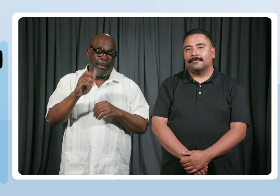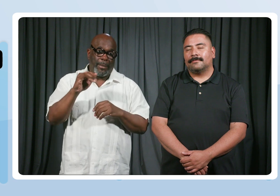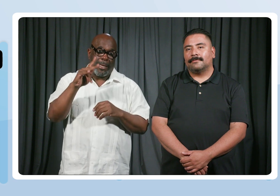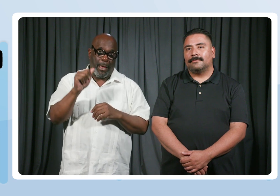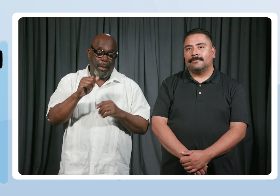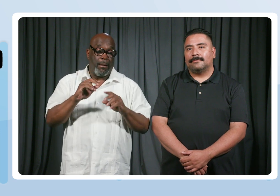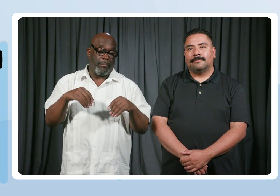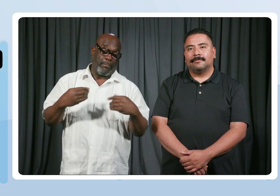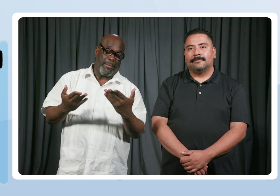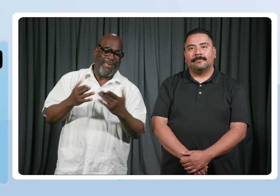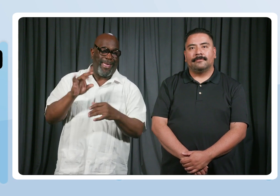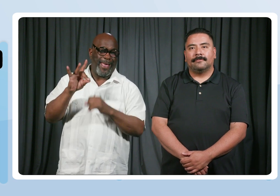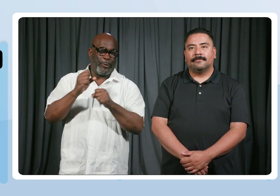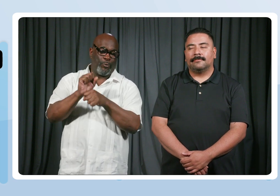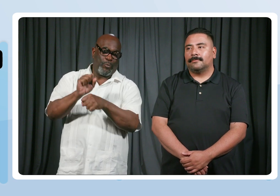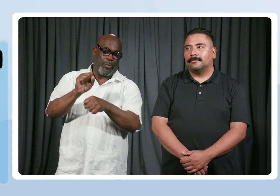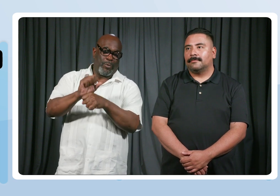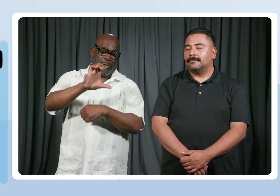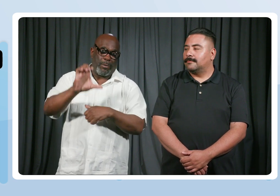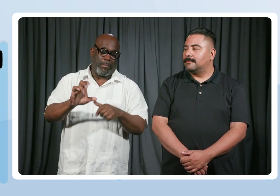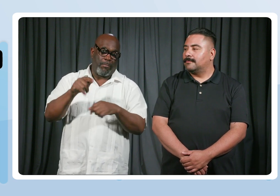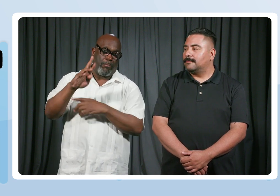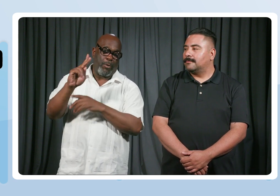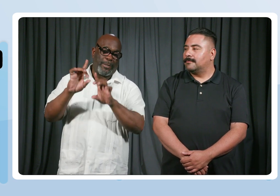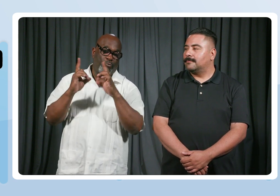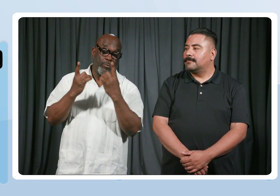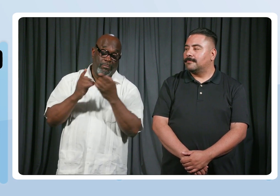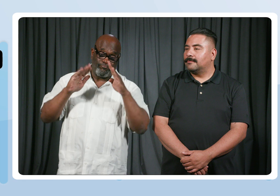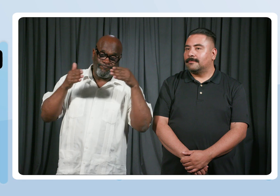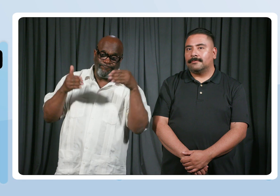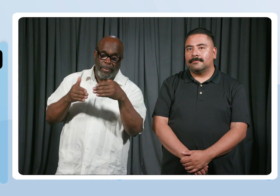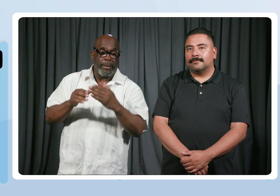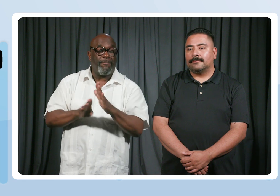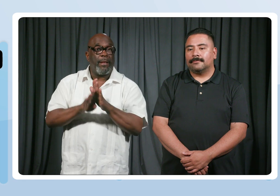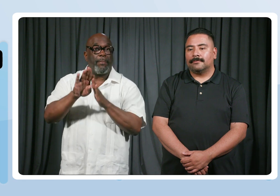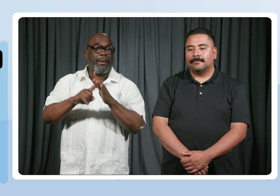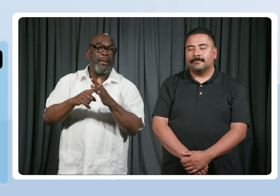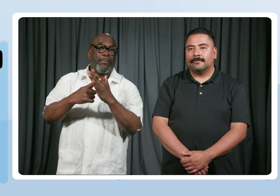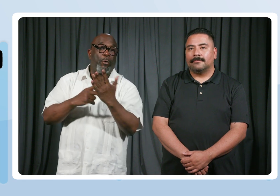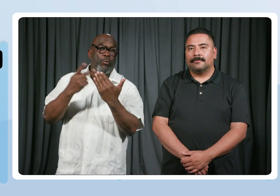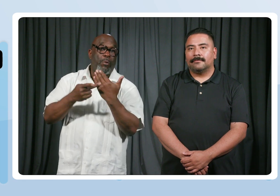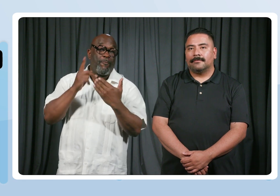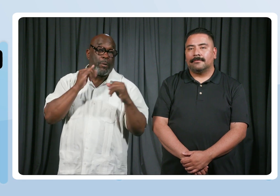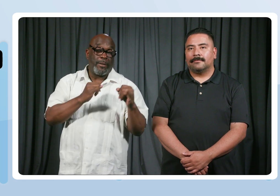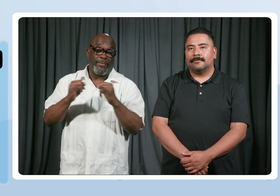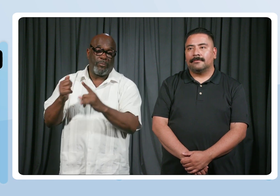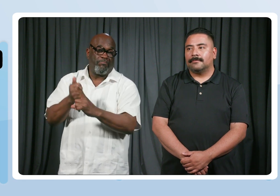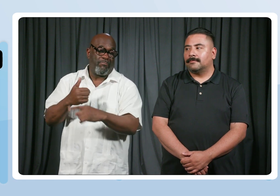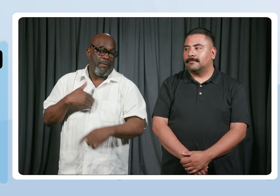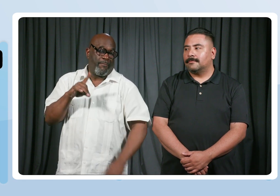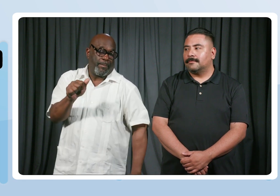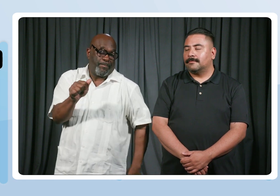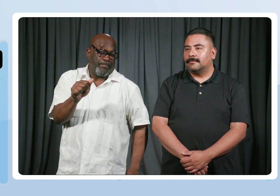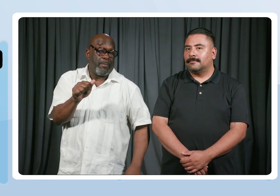8 years to the Chicago Park District, where her focus centered on developing and implementing programs for individuals with